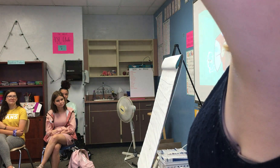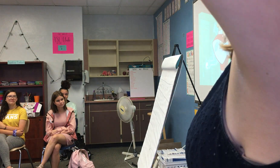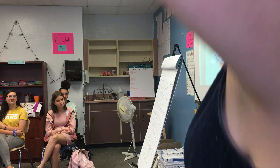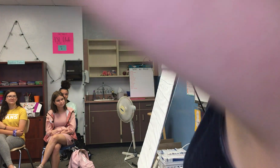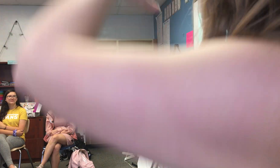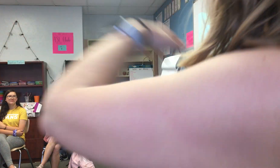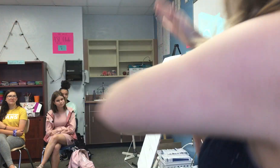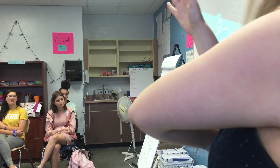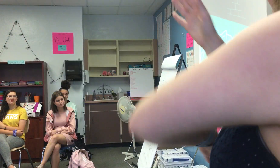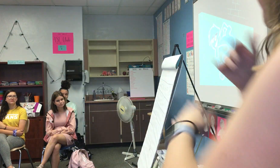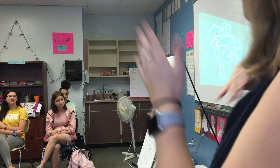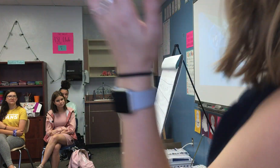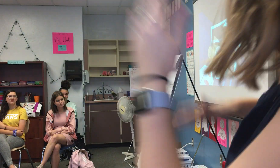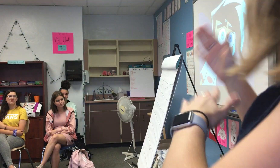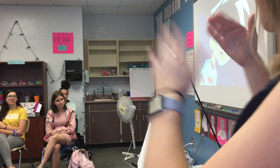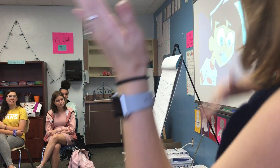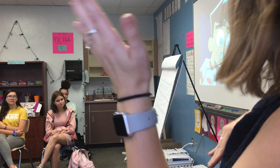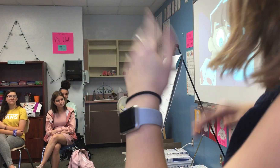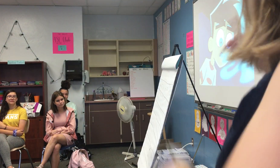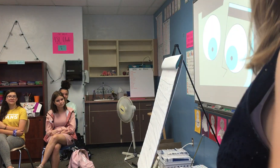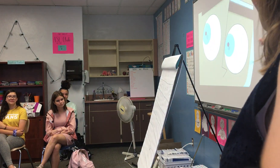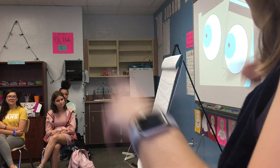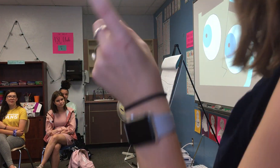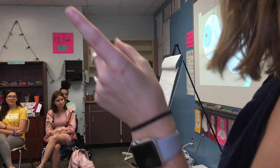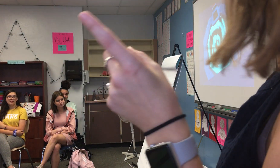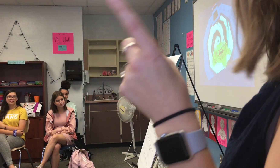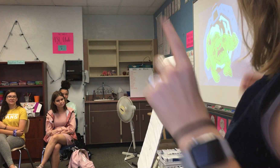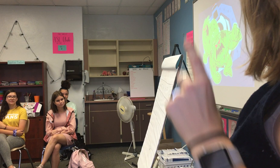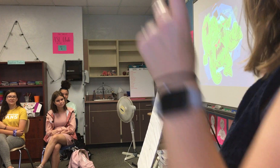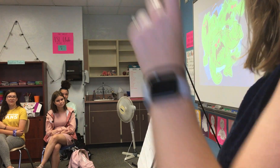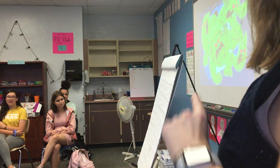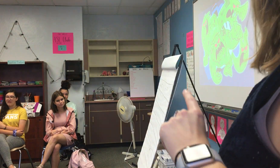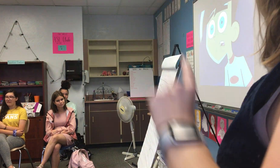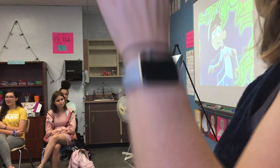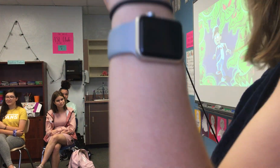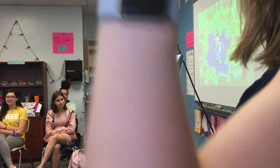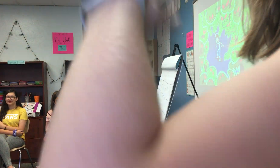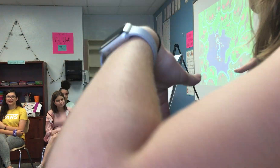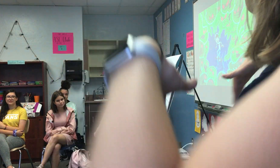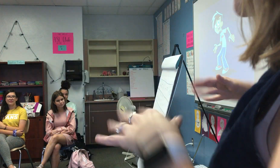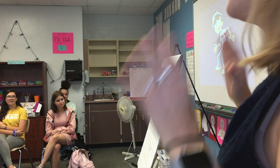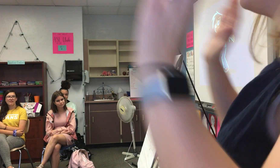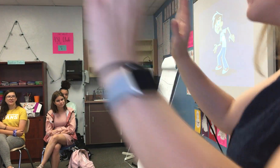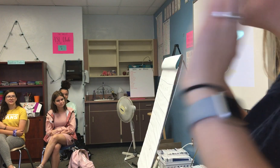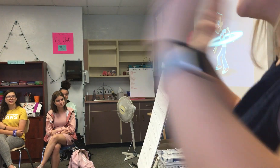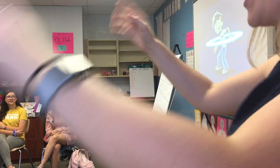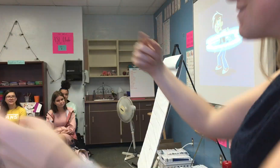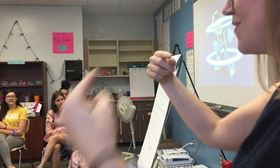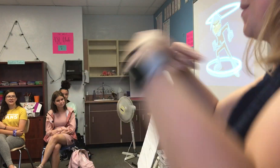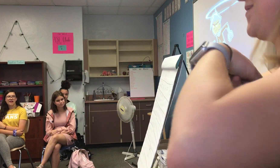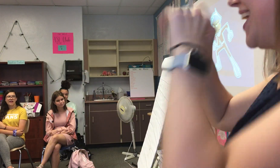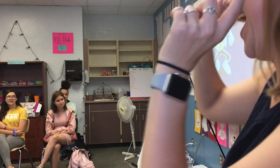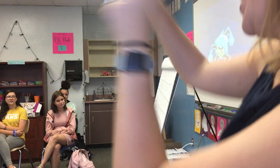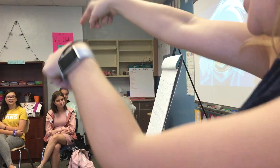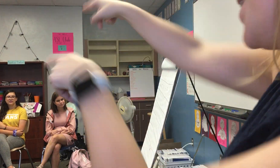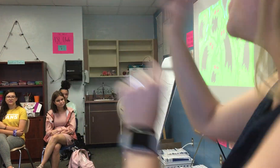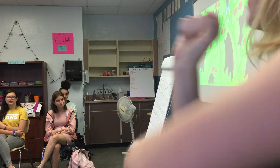unique than the other guy, and it was then that he knew what he had to do. He had to stop all the girls that were coming through. He's here to fight for me and you.